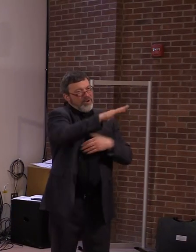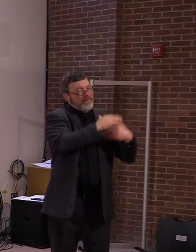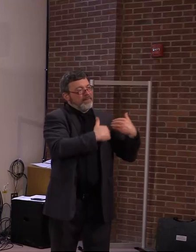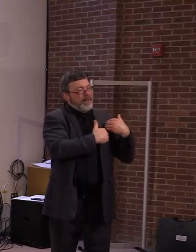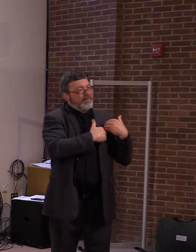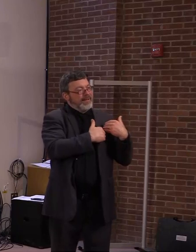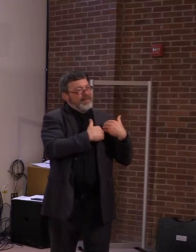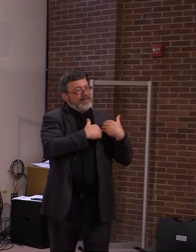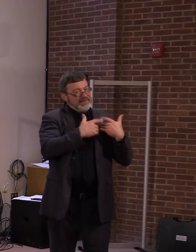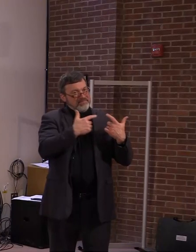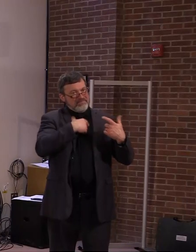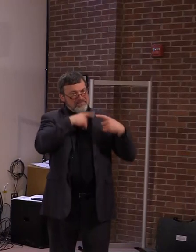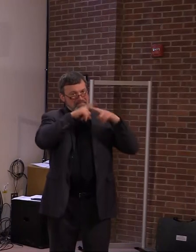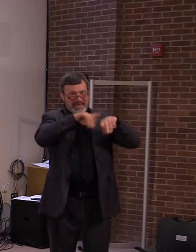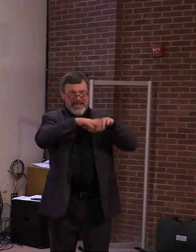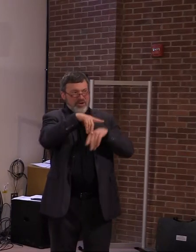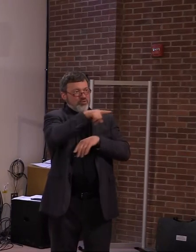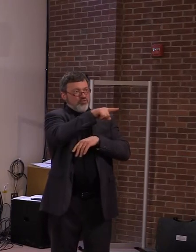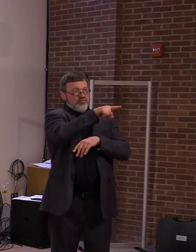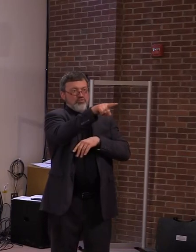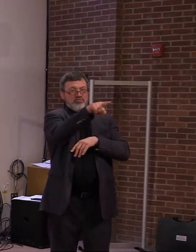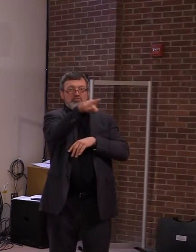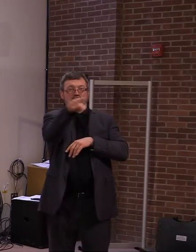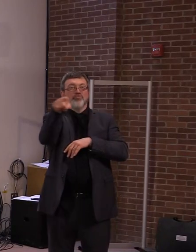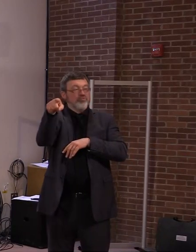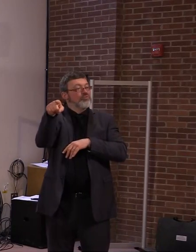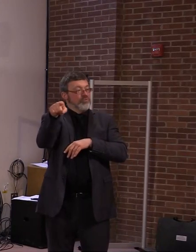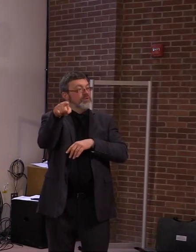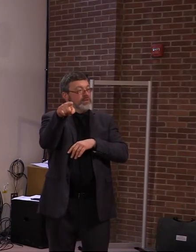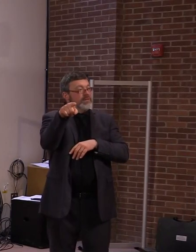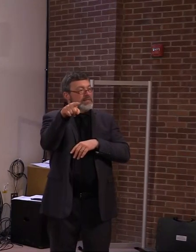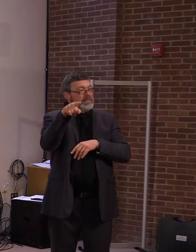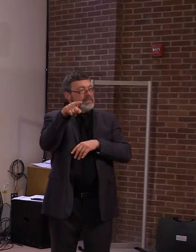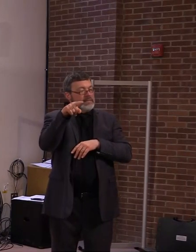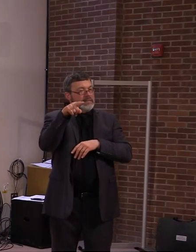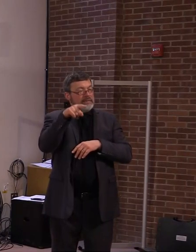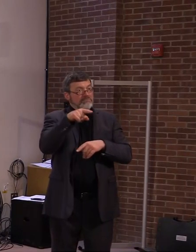individuals taking these tests home, that are doing these rapid at-test home